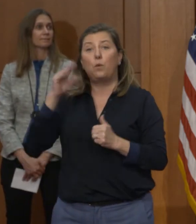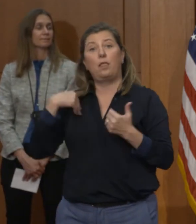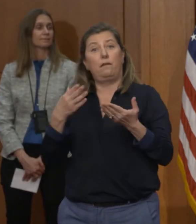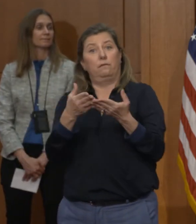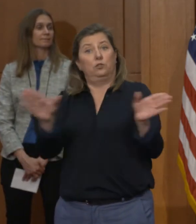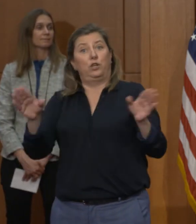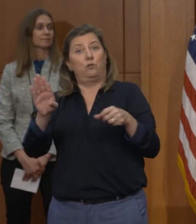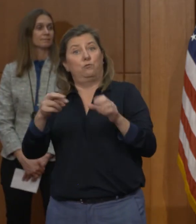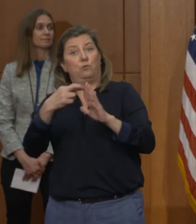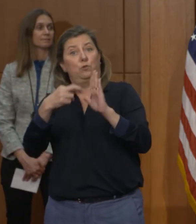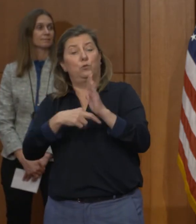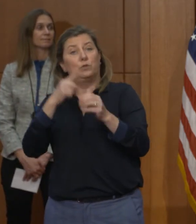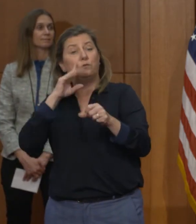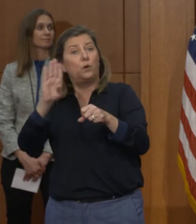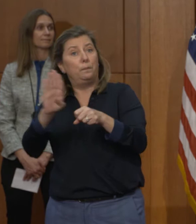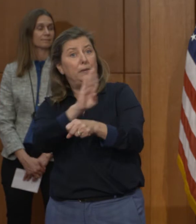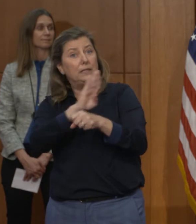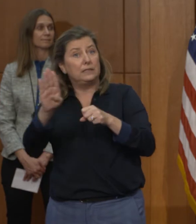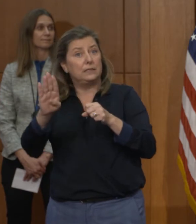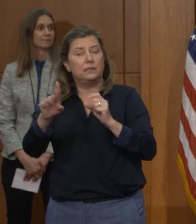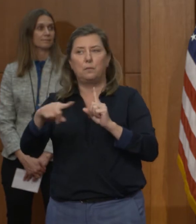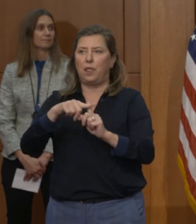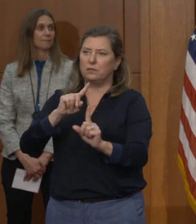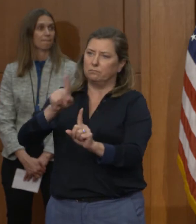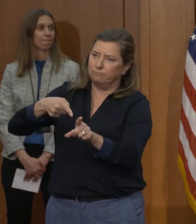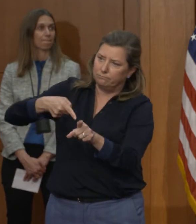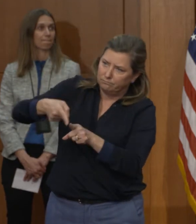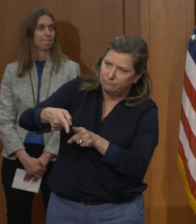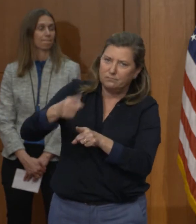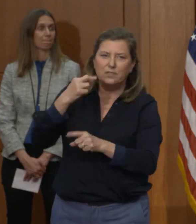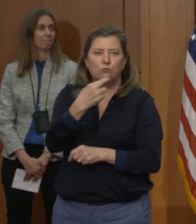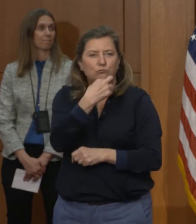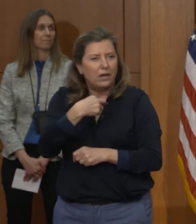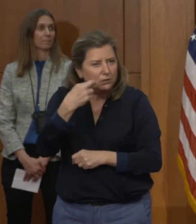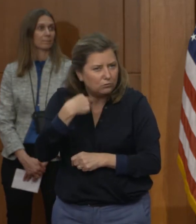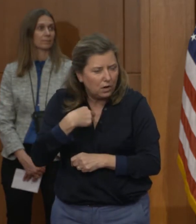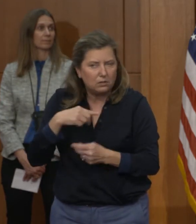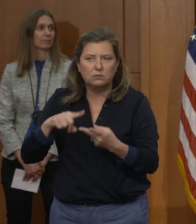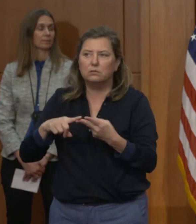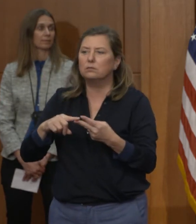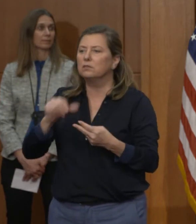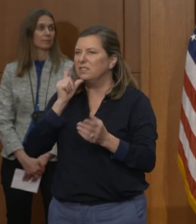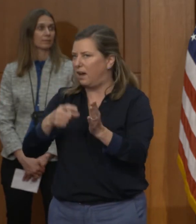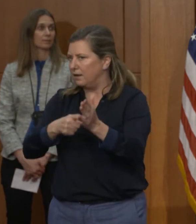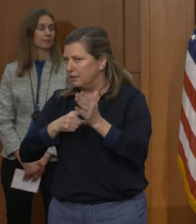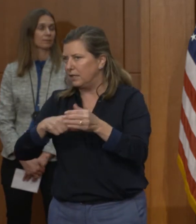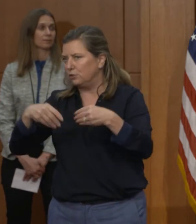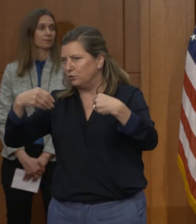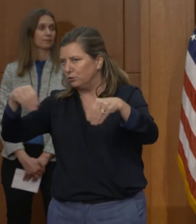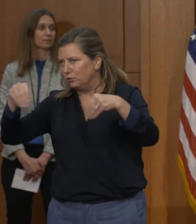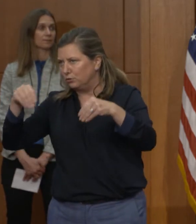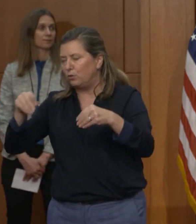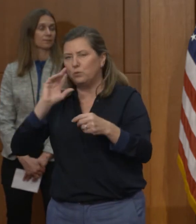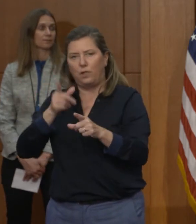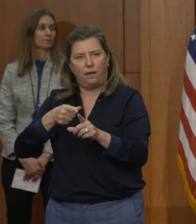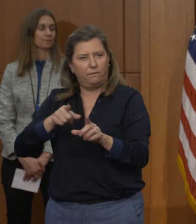businesses, as well as industry-specific guidance for sectors like restaurants and non-essential retail. This will help make sure